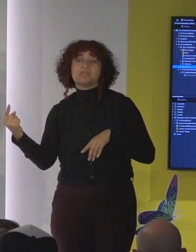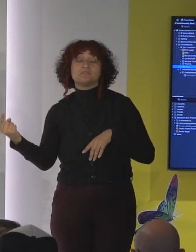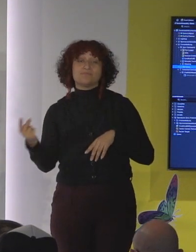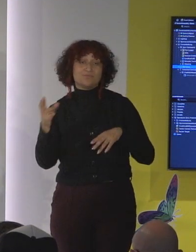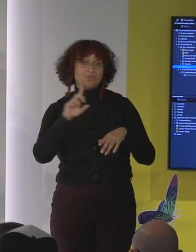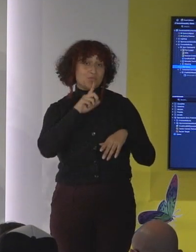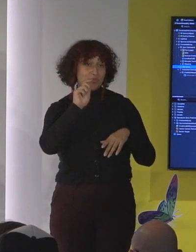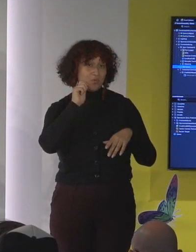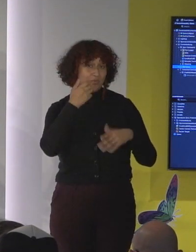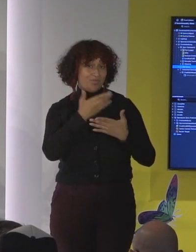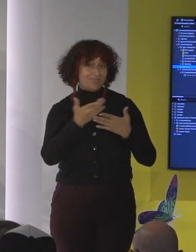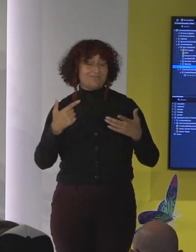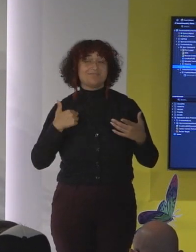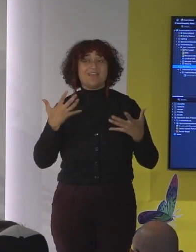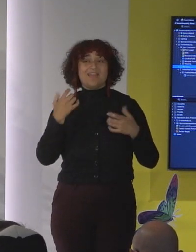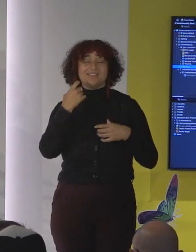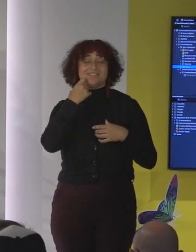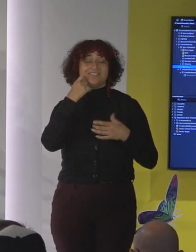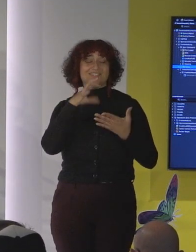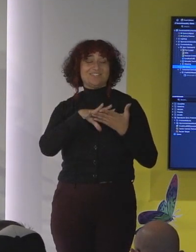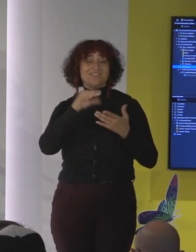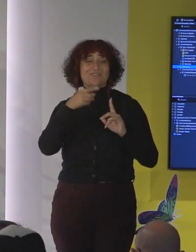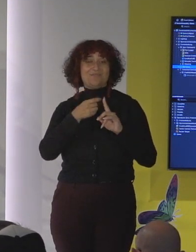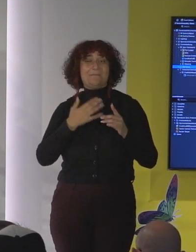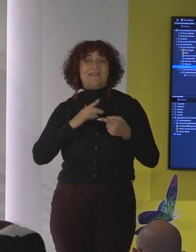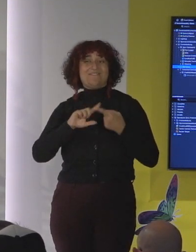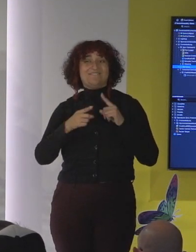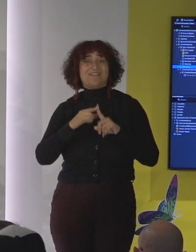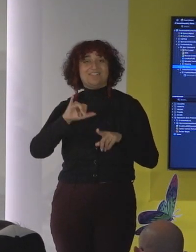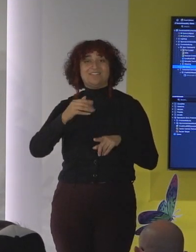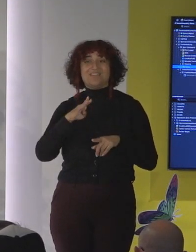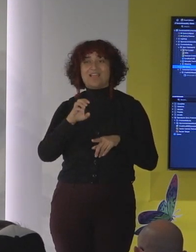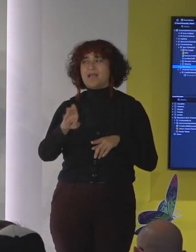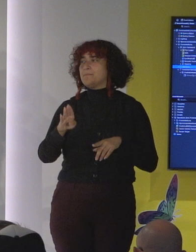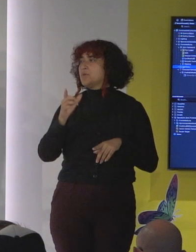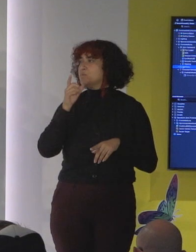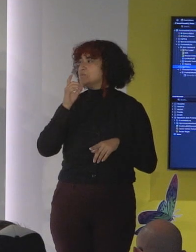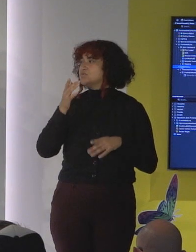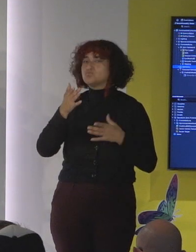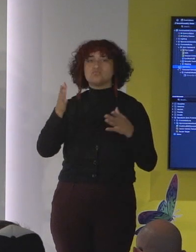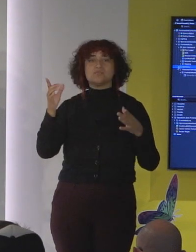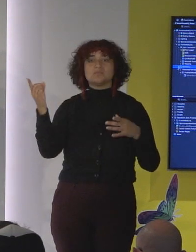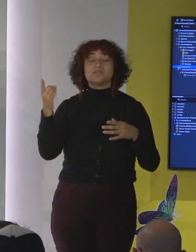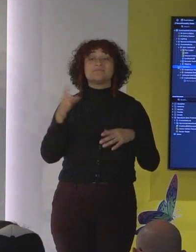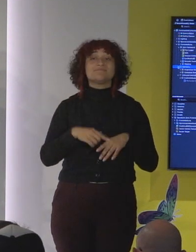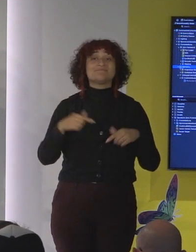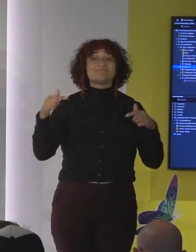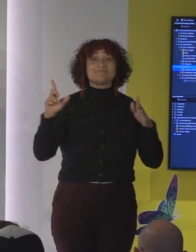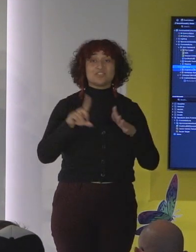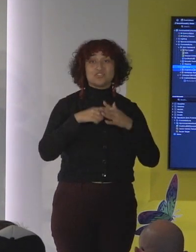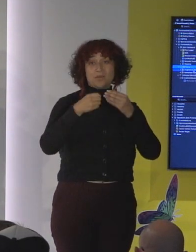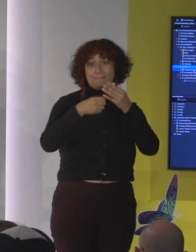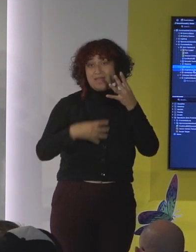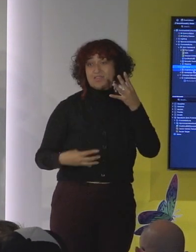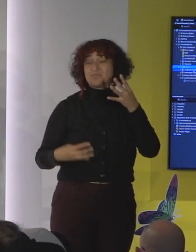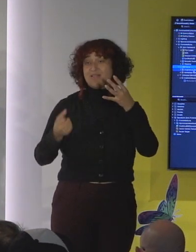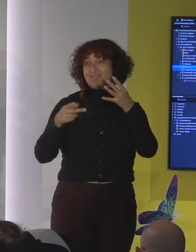really cool thing I actually just learned from my friend Jacob, who's around here somewhere, is that this start menu